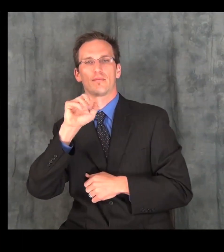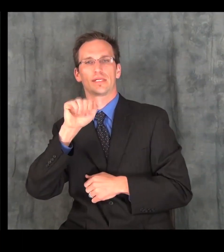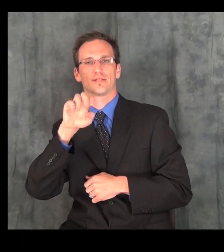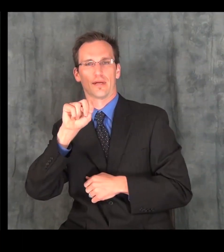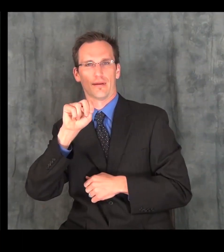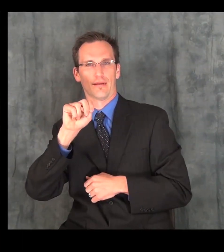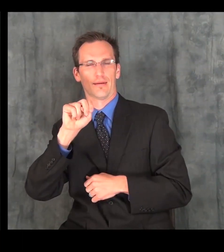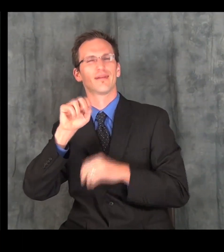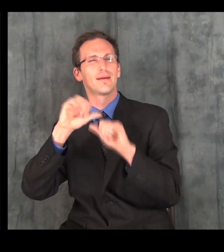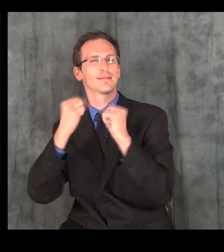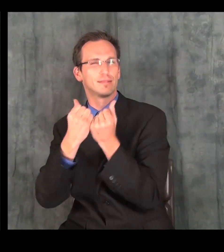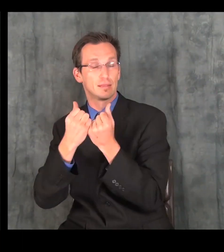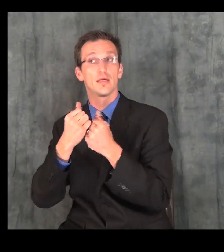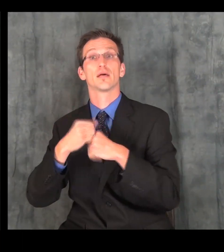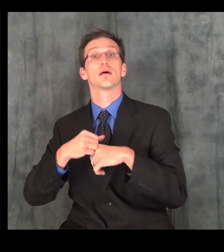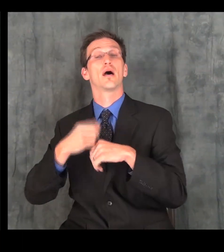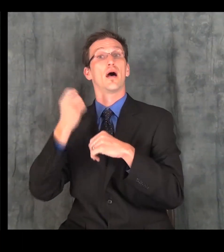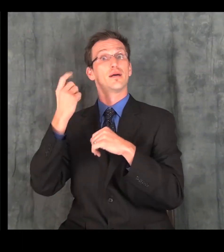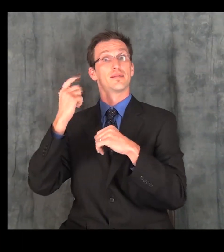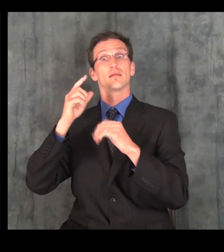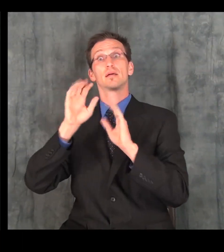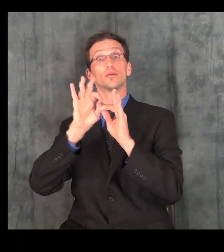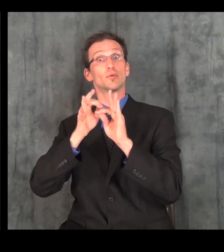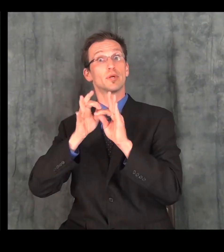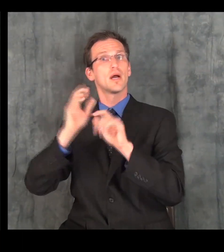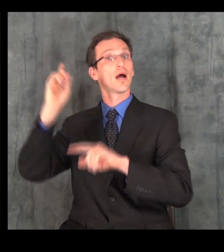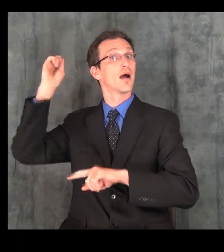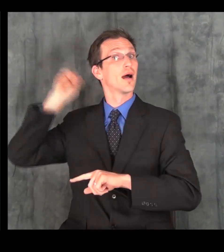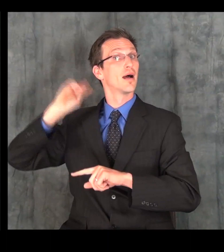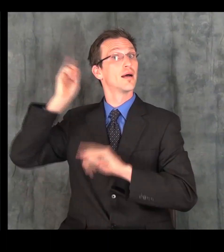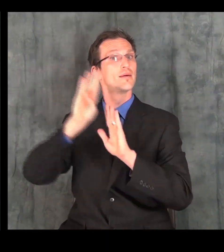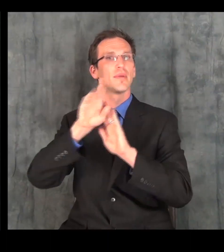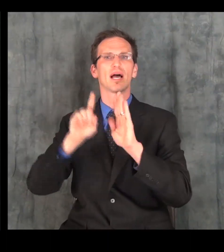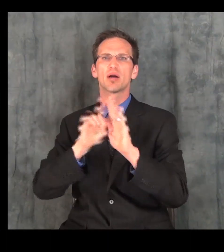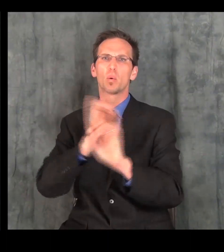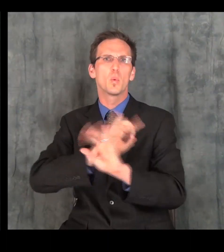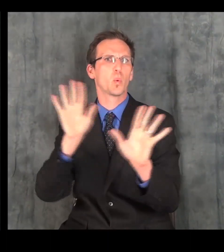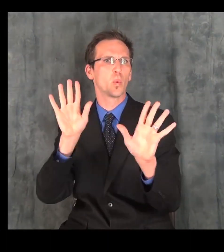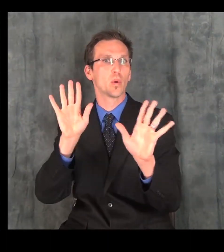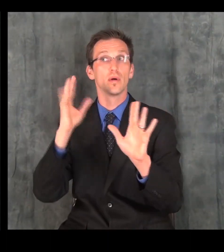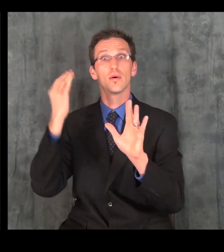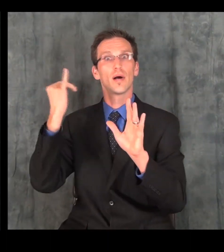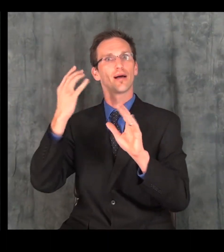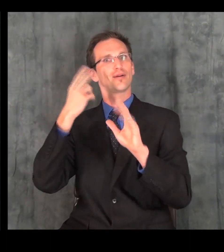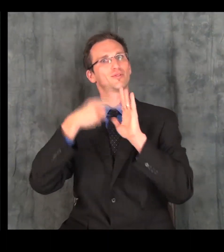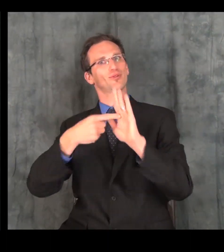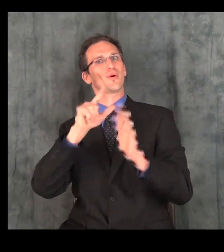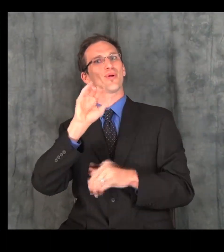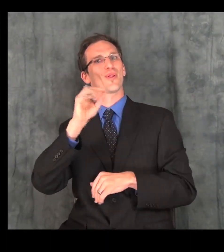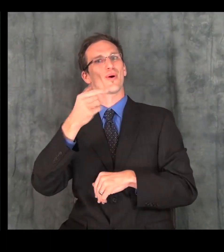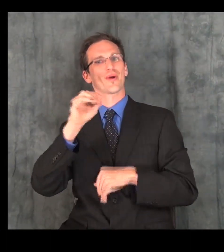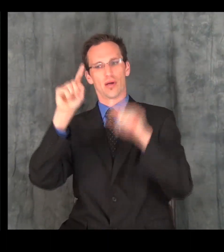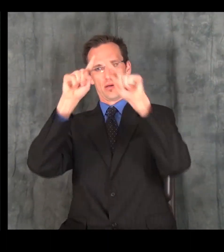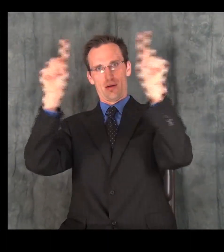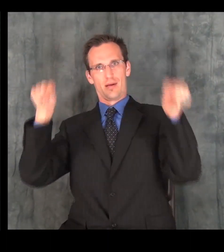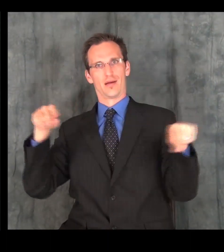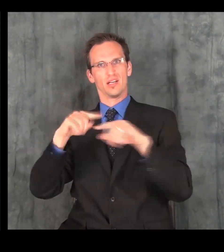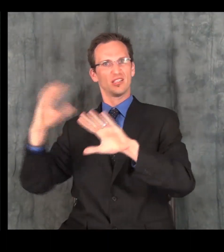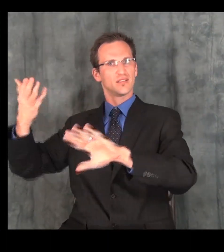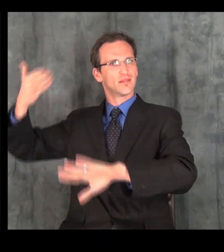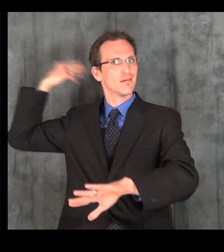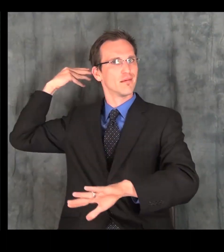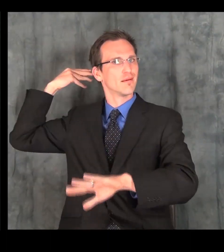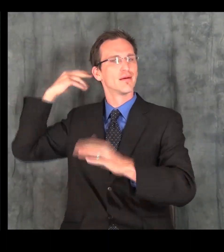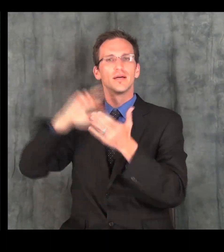straight away that the background behind the interpreter is appalling, because they actually had the logo of the Community Relations Commission kind of dotted over the